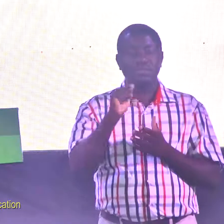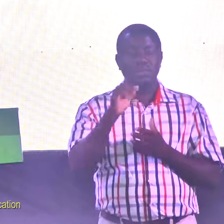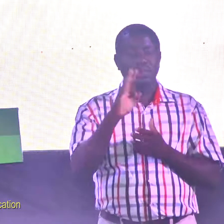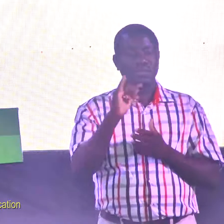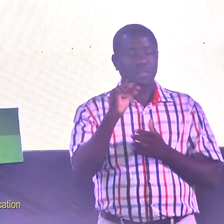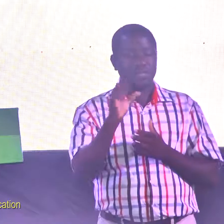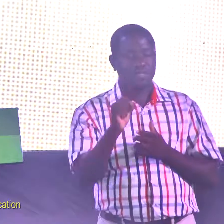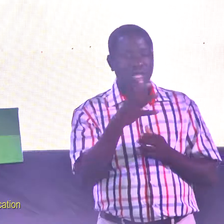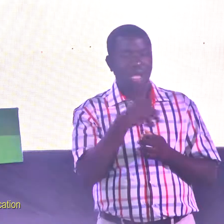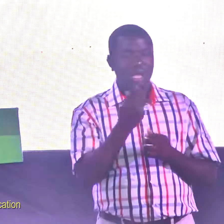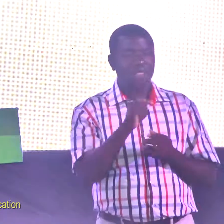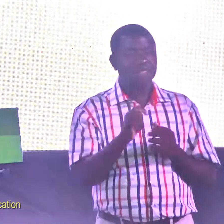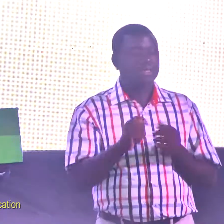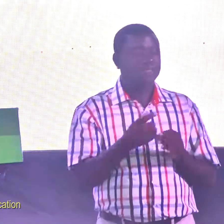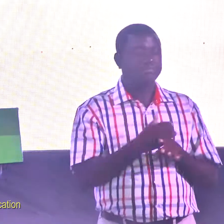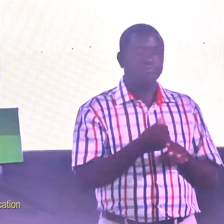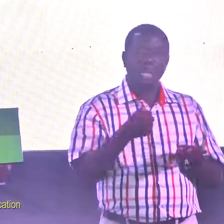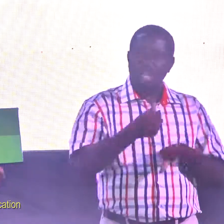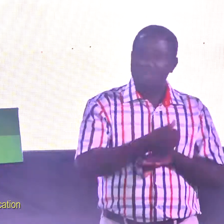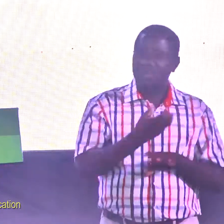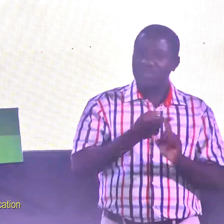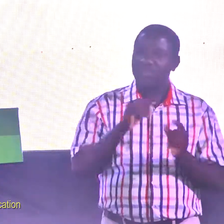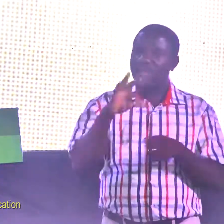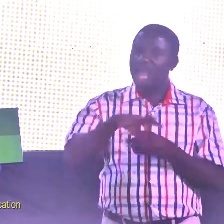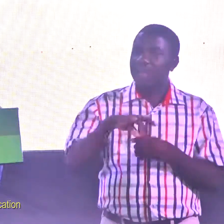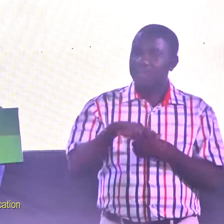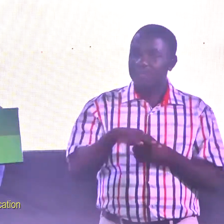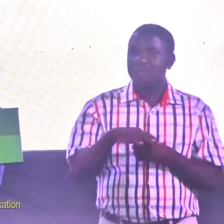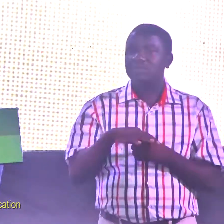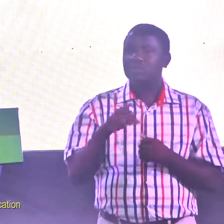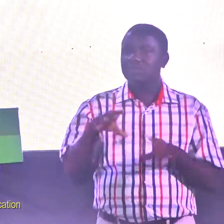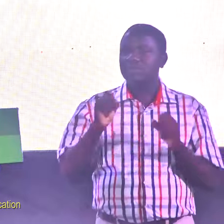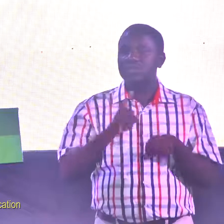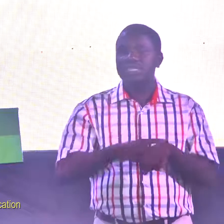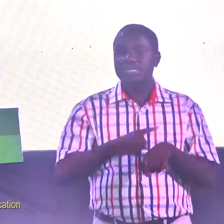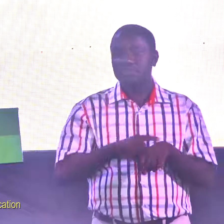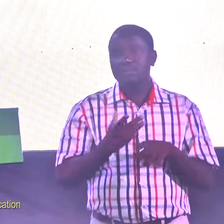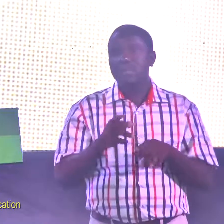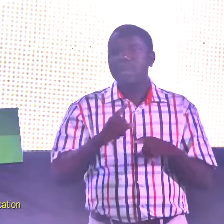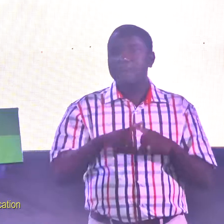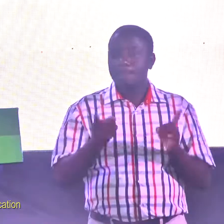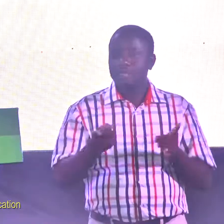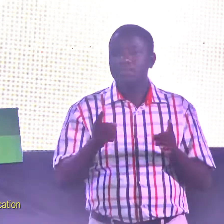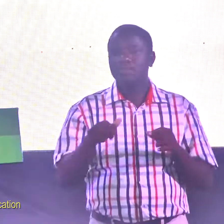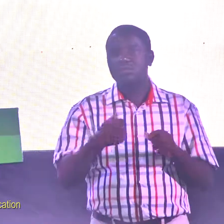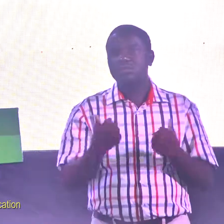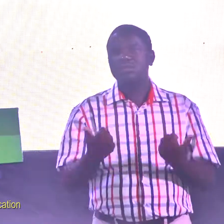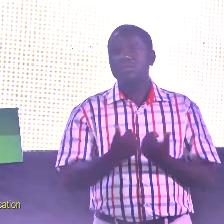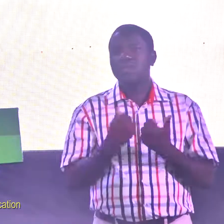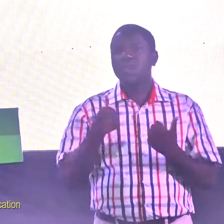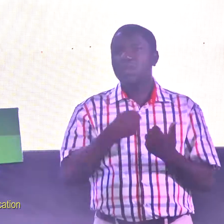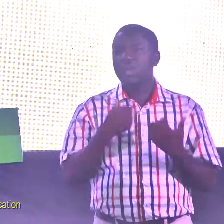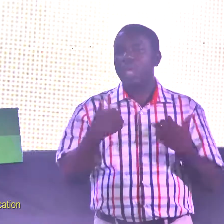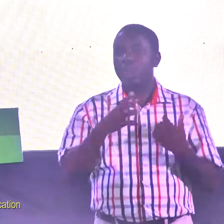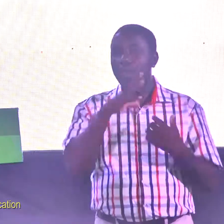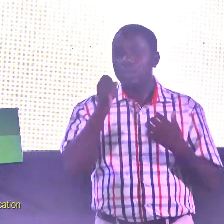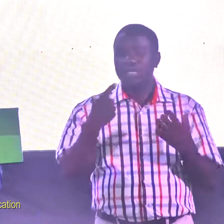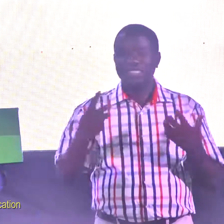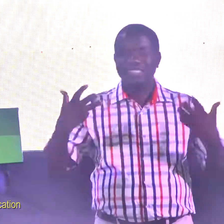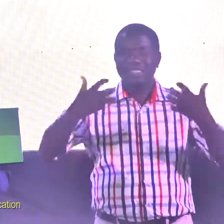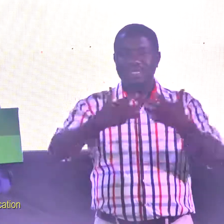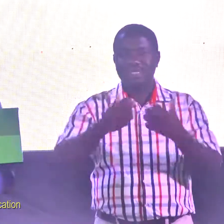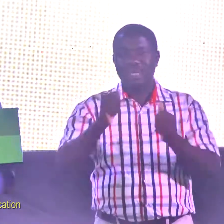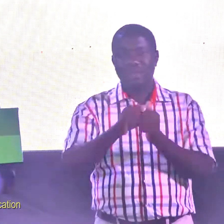objections and appeals from the voters took time. But the other challenge that we had was synergizing with the